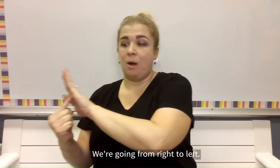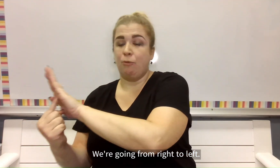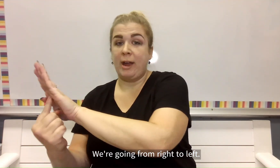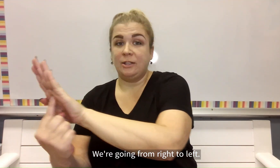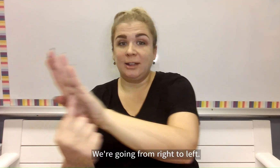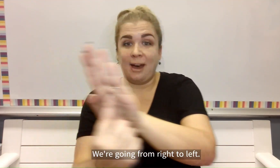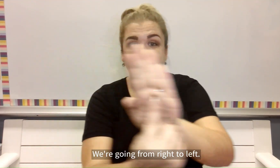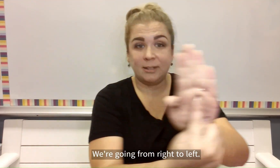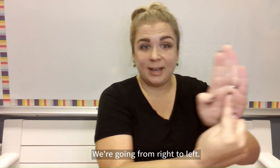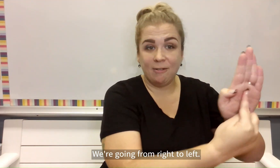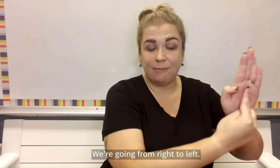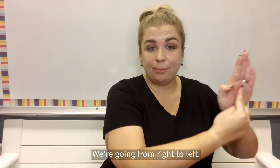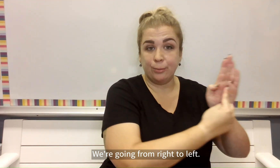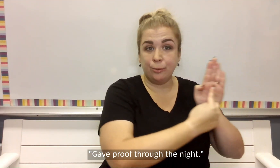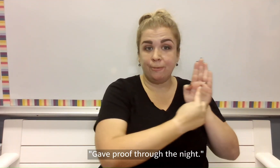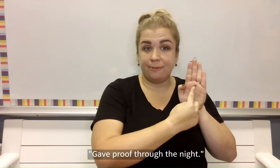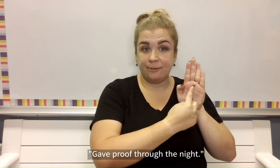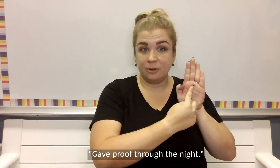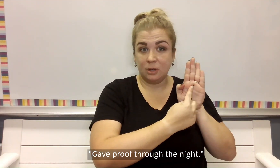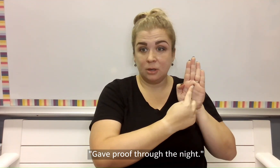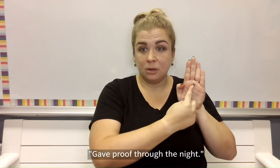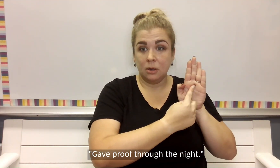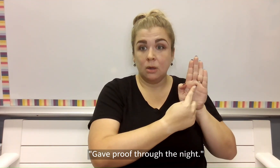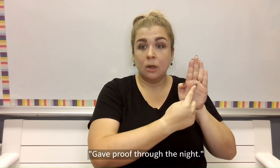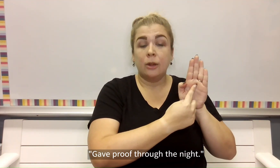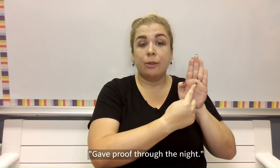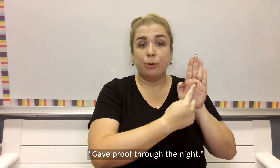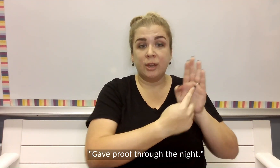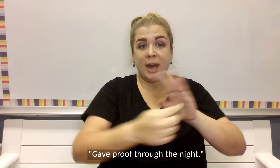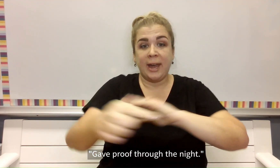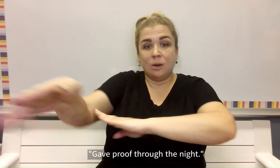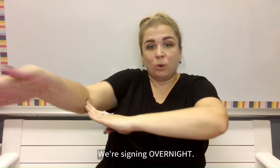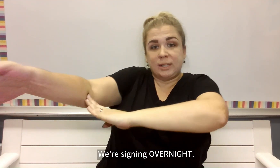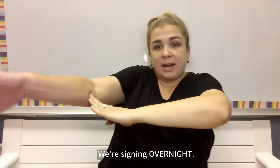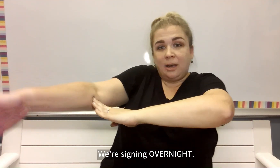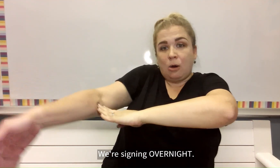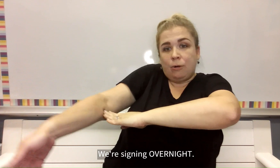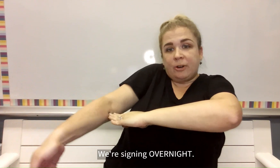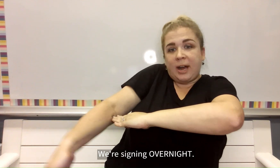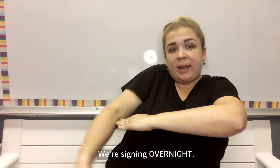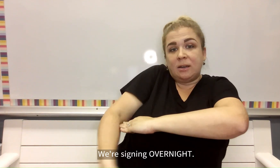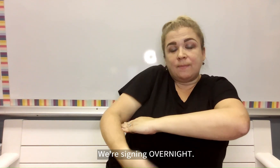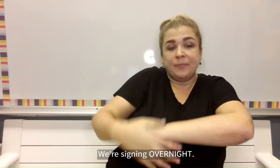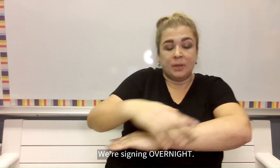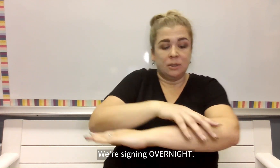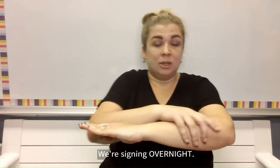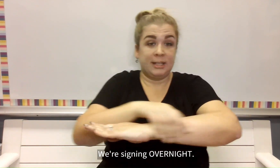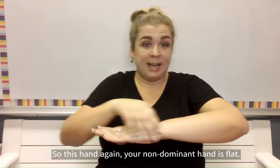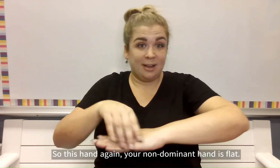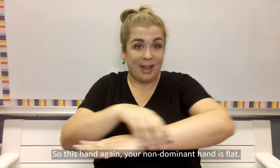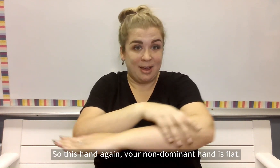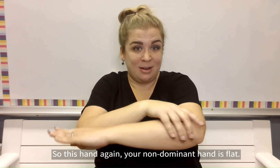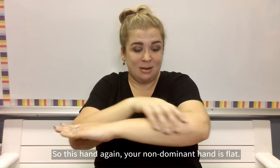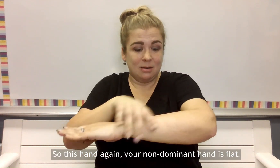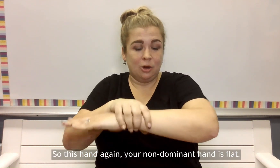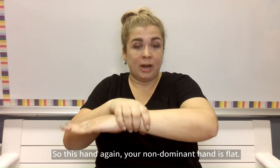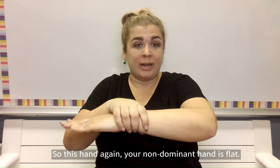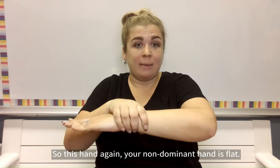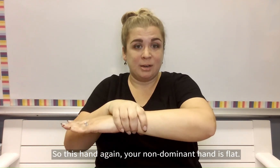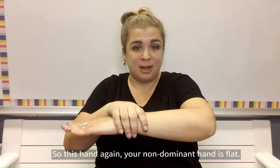from right to left, gave proof. Through the night, we're signing overnight. So this hand again, your non-dominant